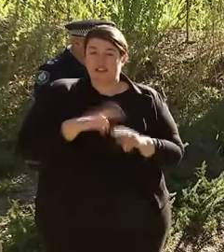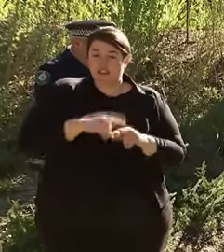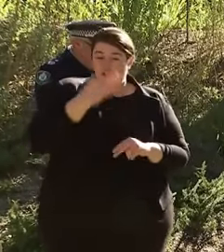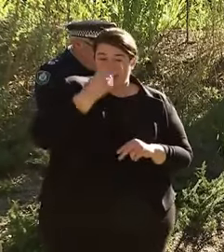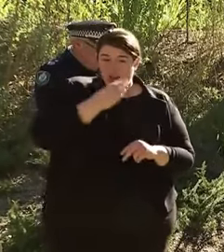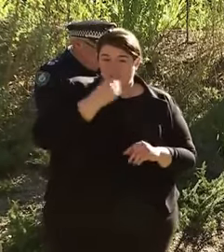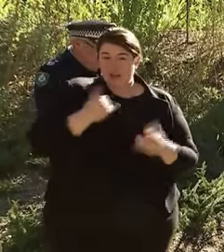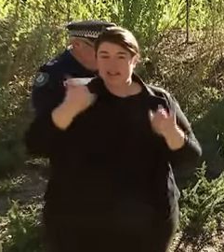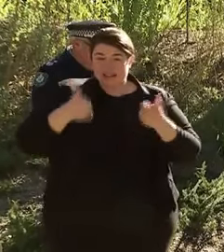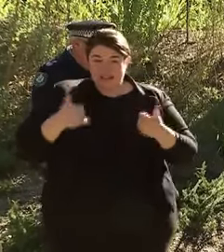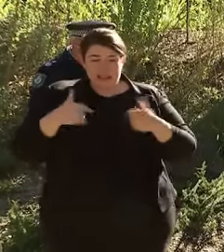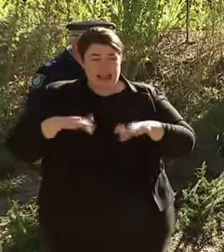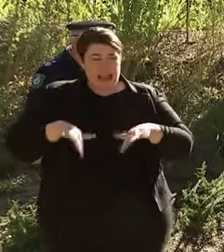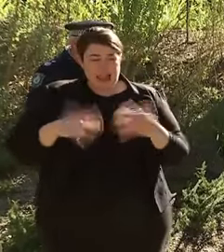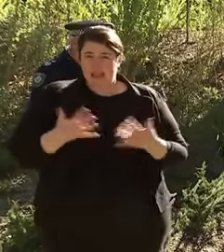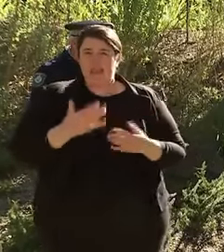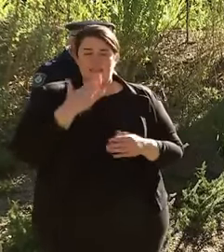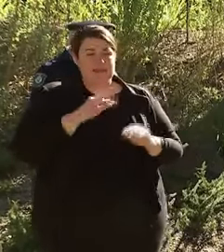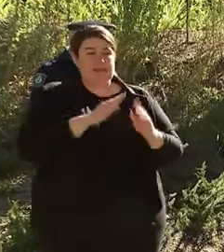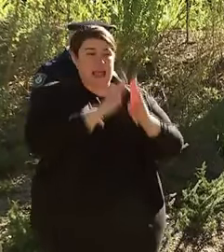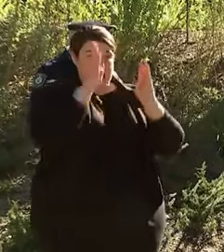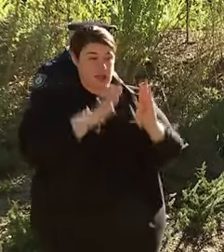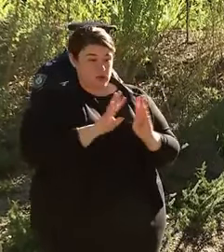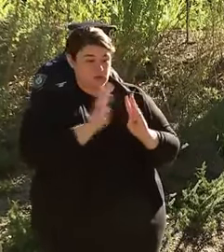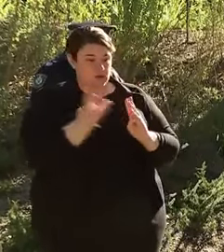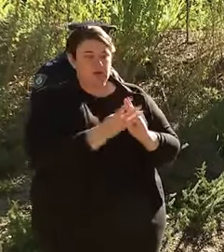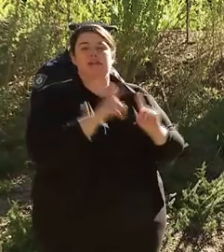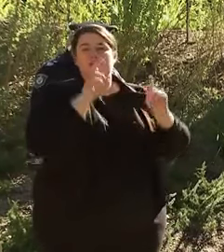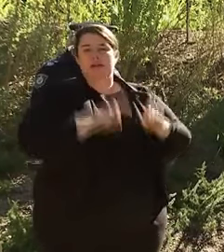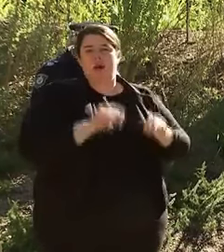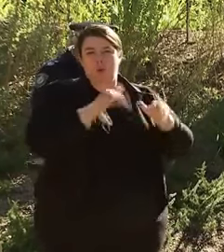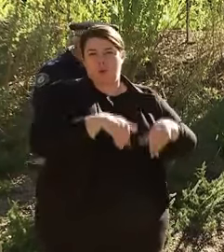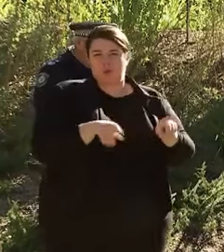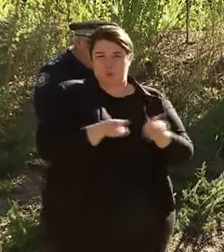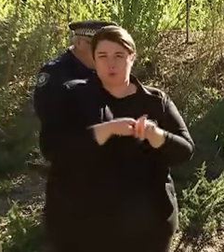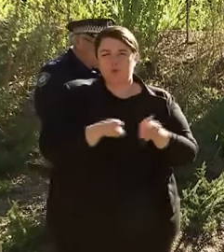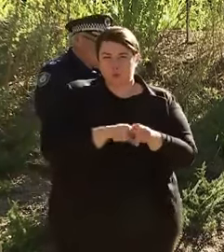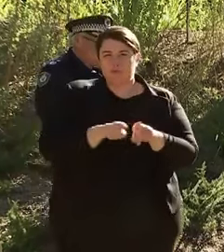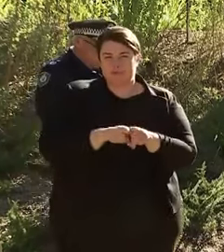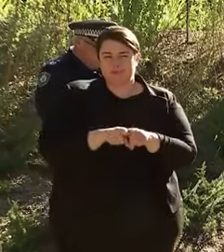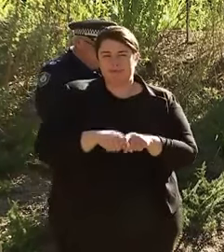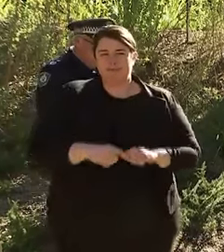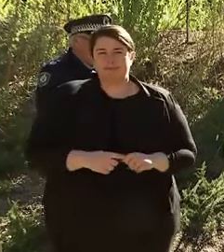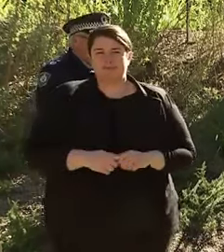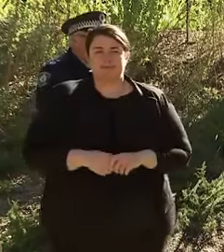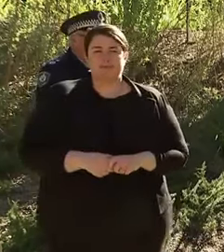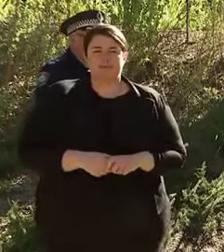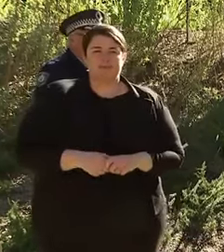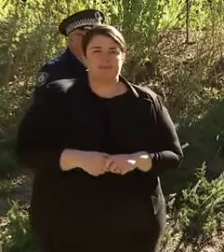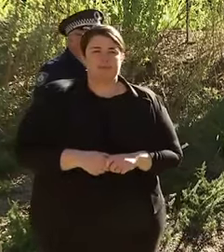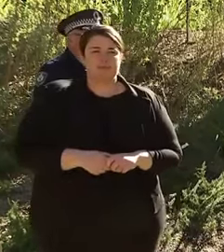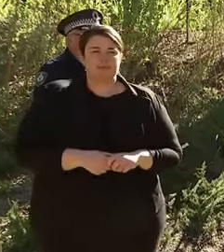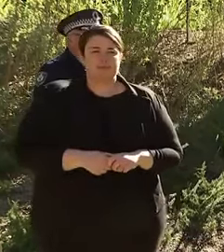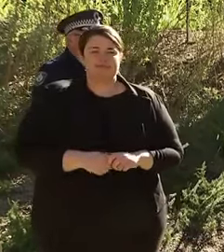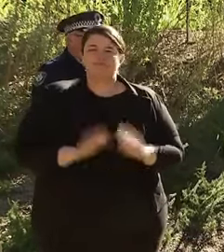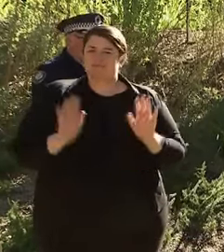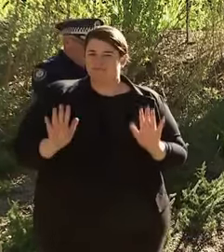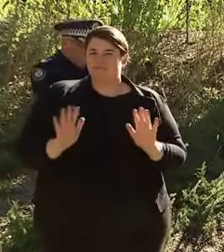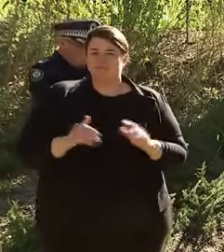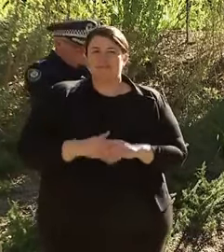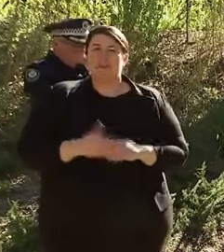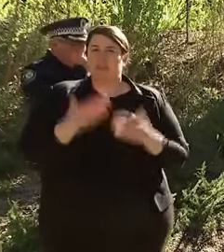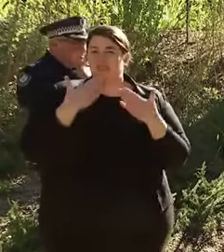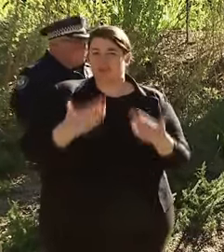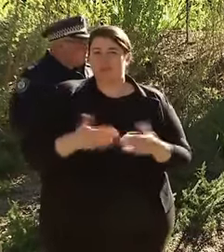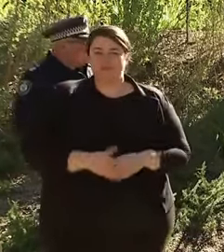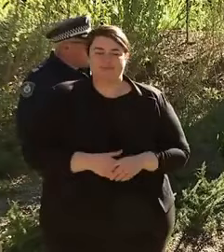your household isolate until you've got a negative test. So I might leave it there, but